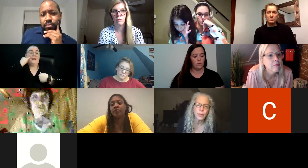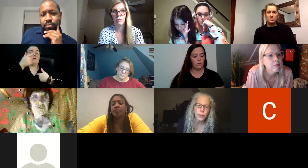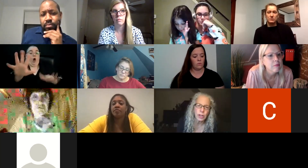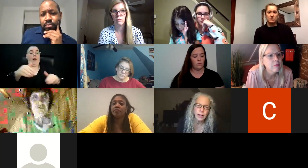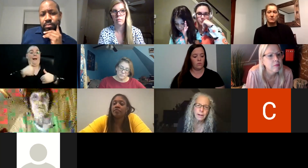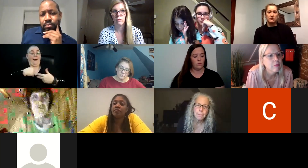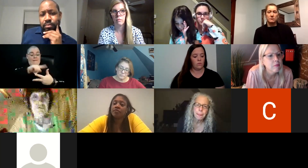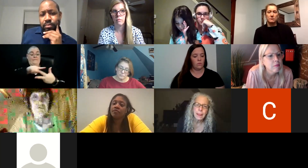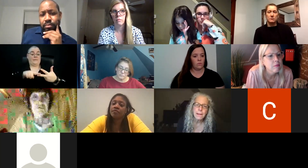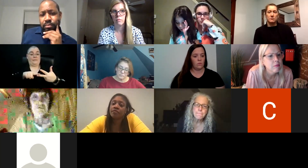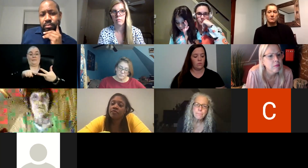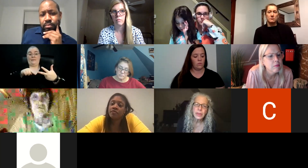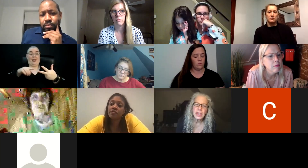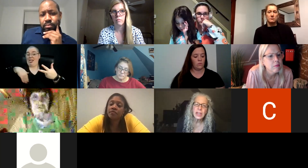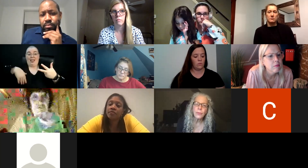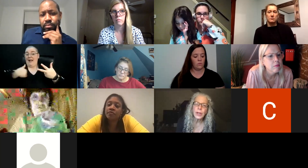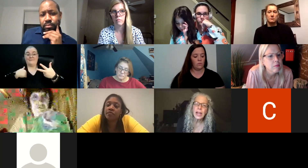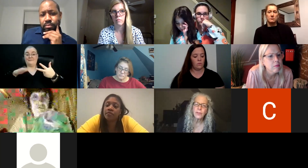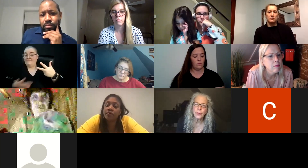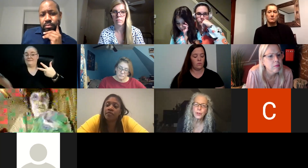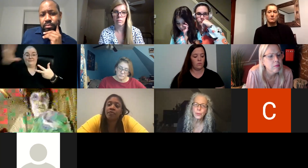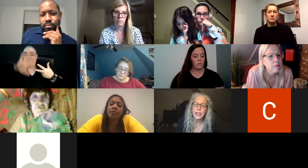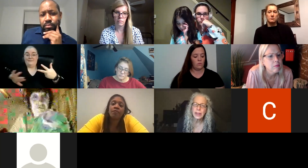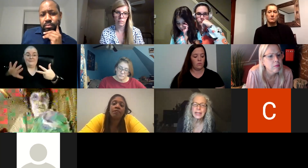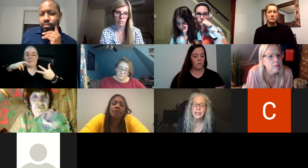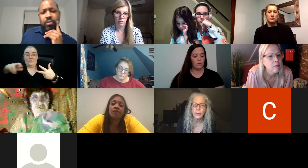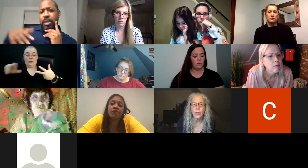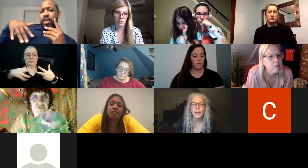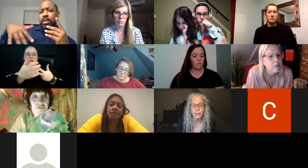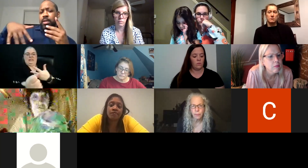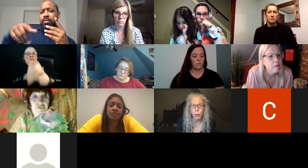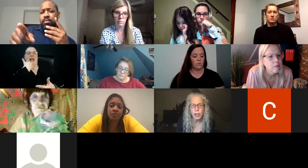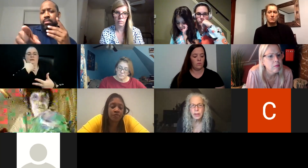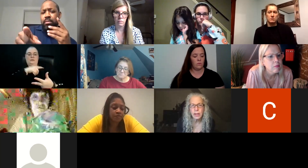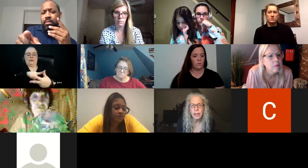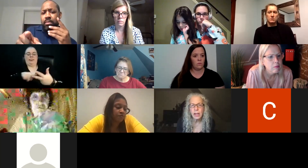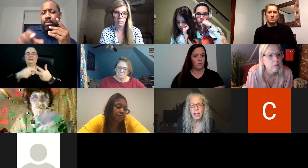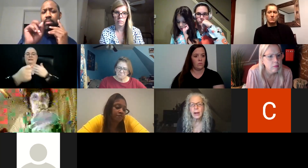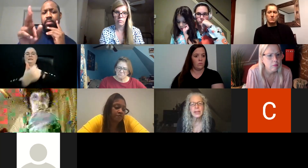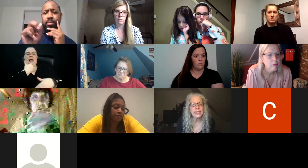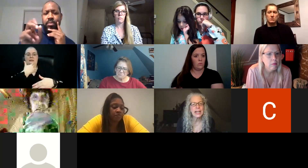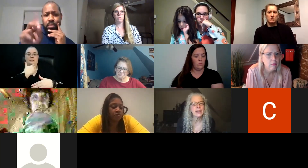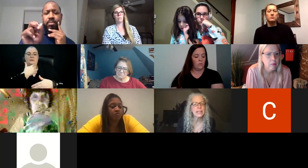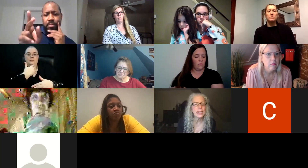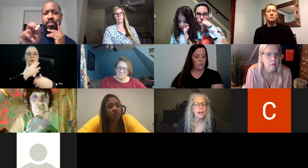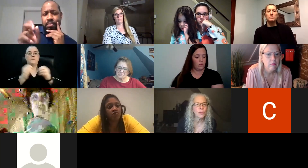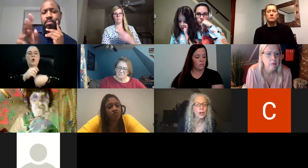referral. If we have the first three things and we don't have the fourth, I would like to get them sent out right